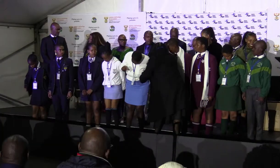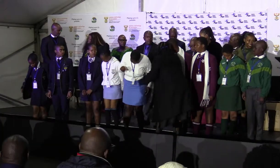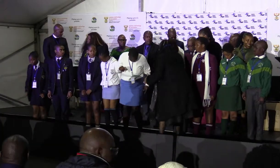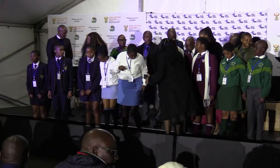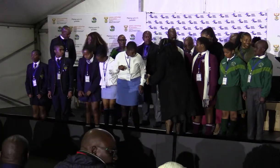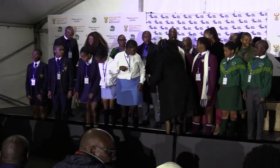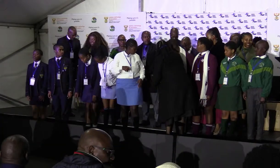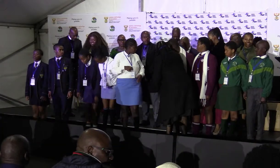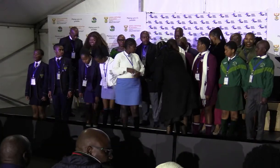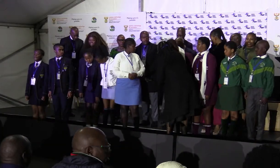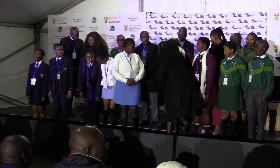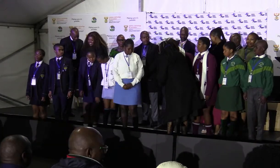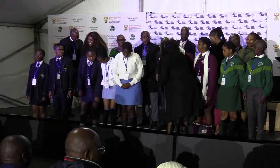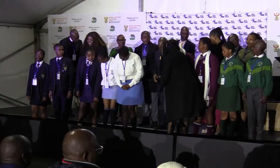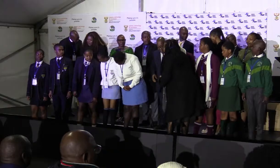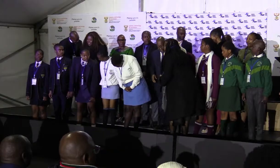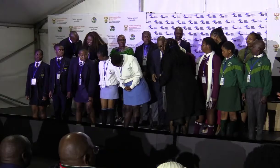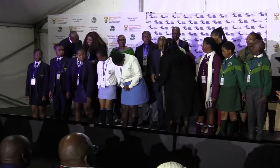Okay.